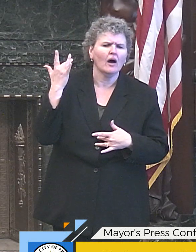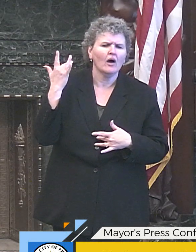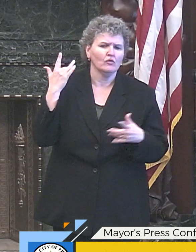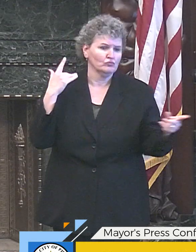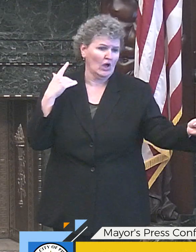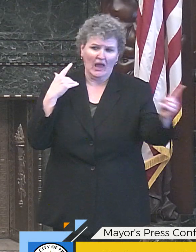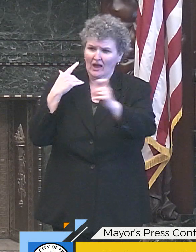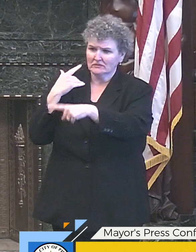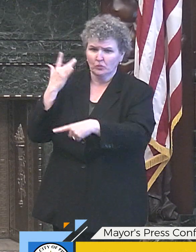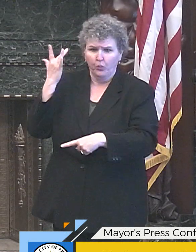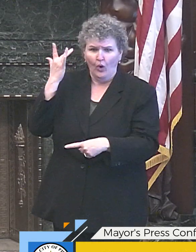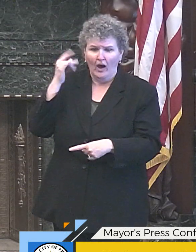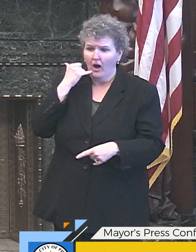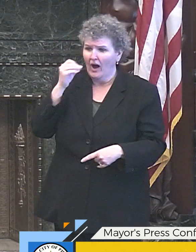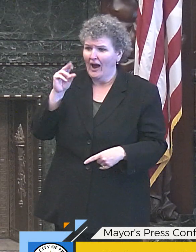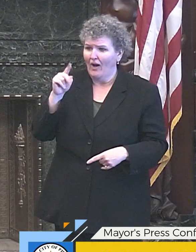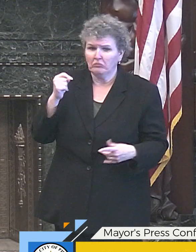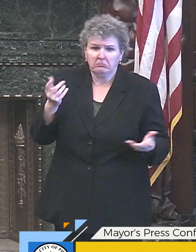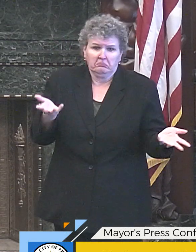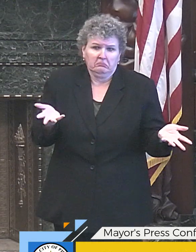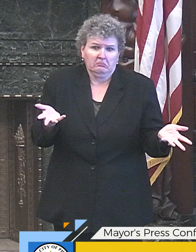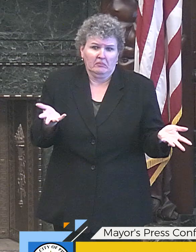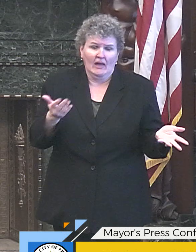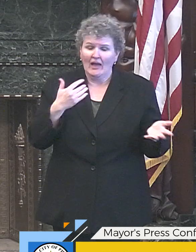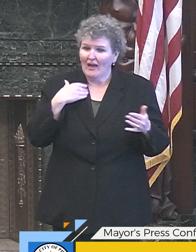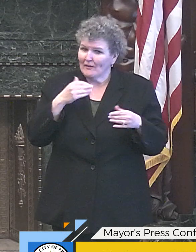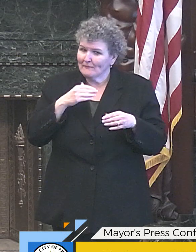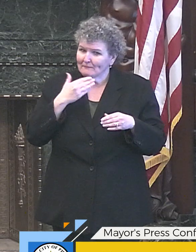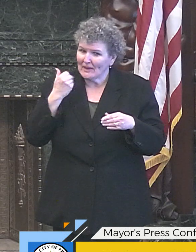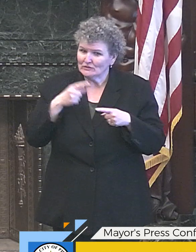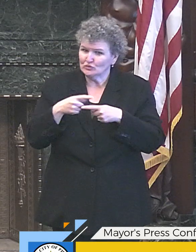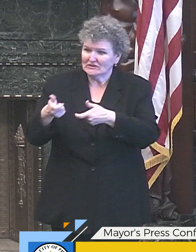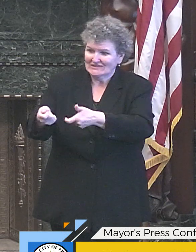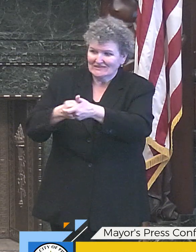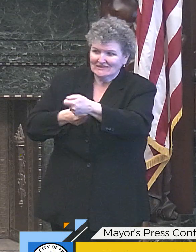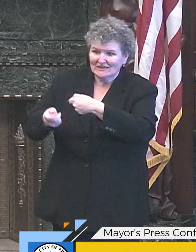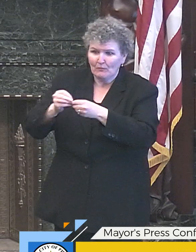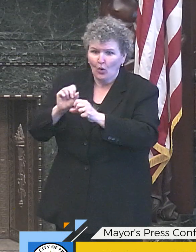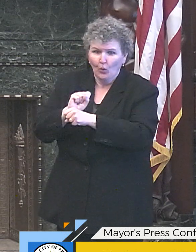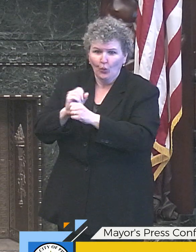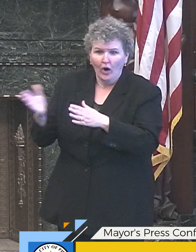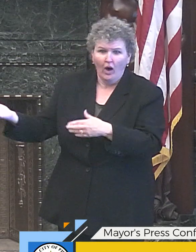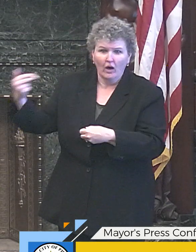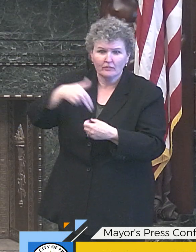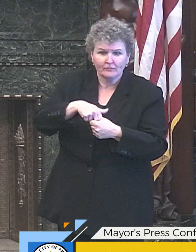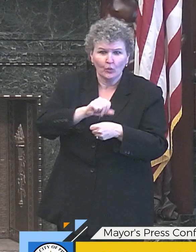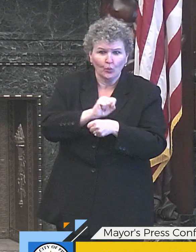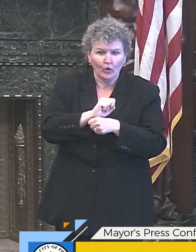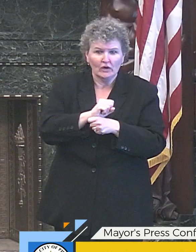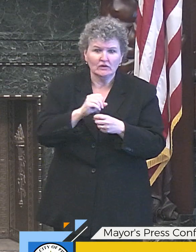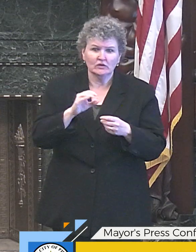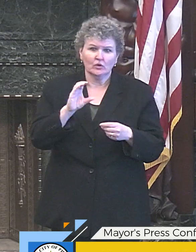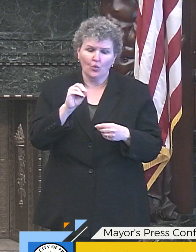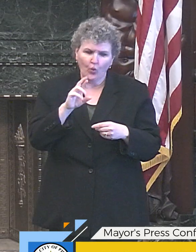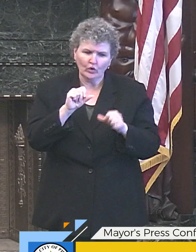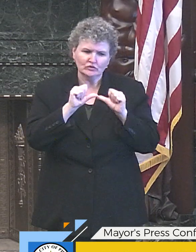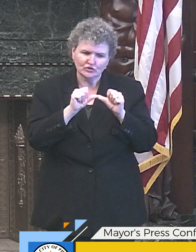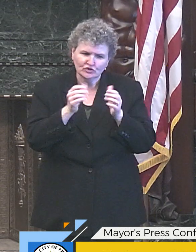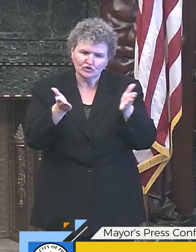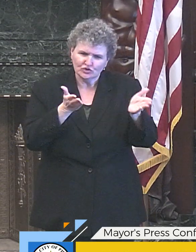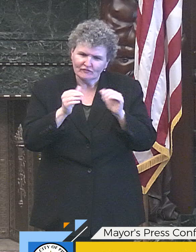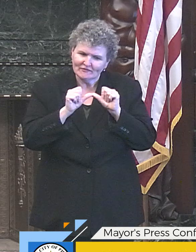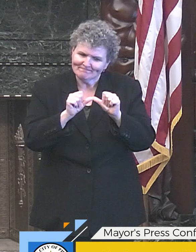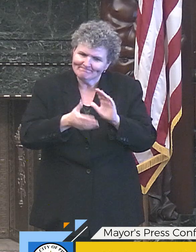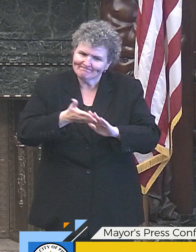out. I think we're doing our best to make sure that all of our core city services are provided. We're running a little bit behind on trash pickup,